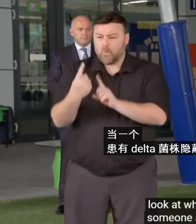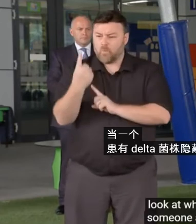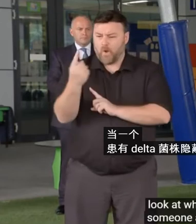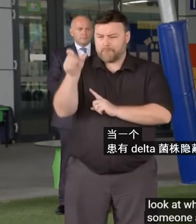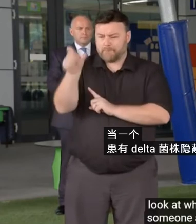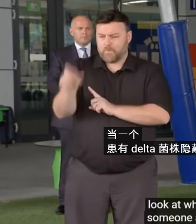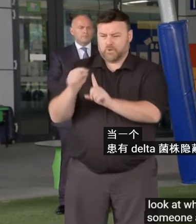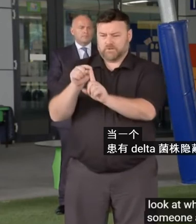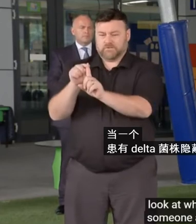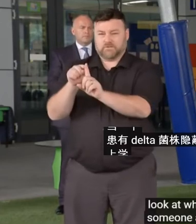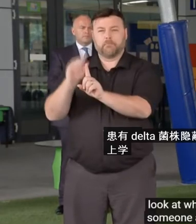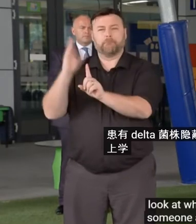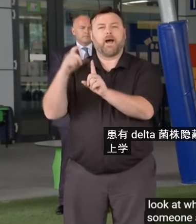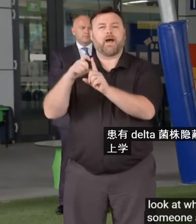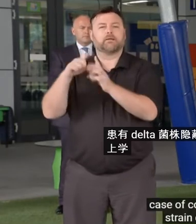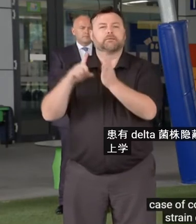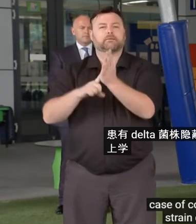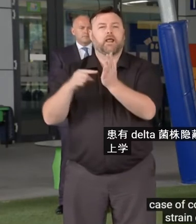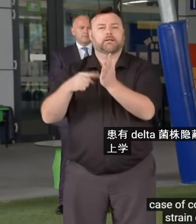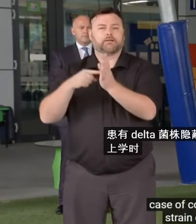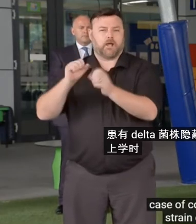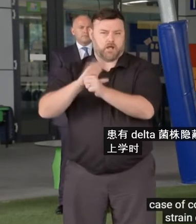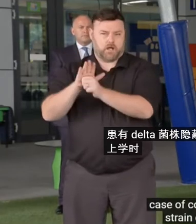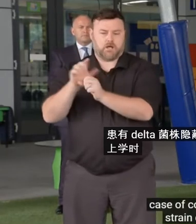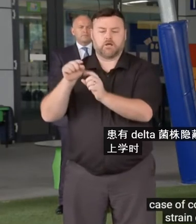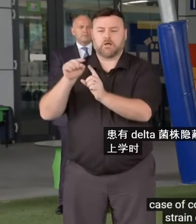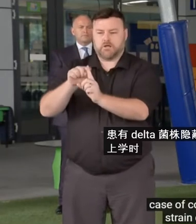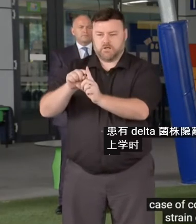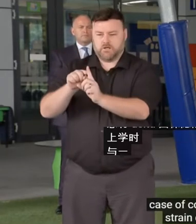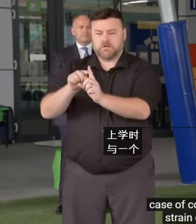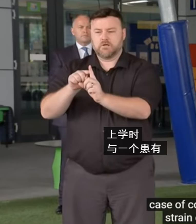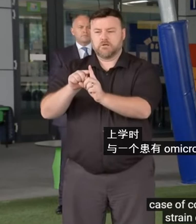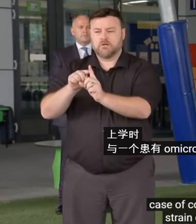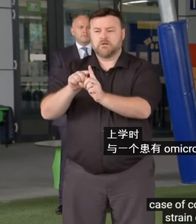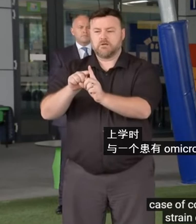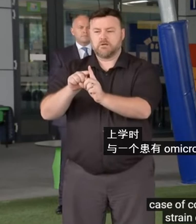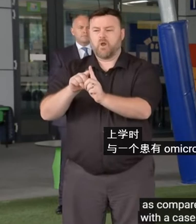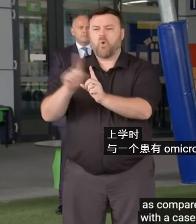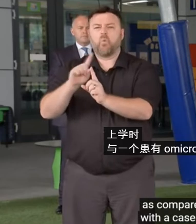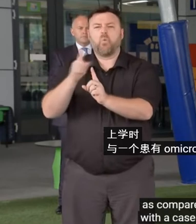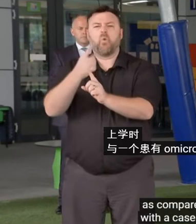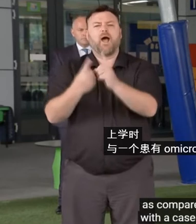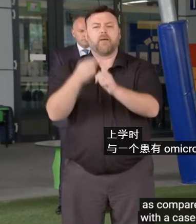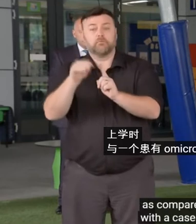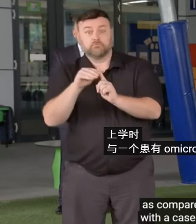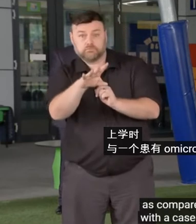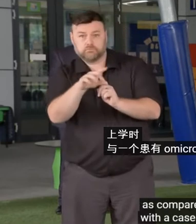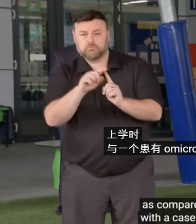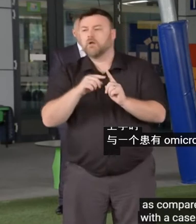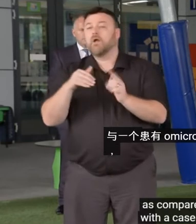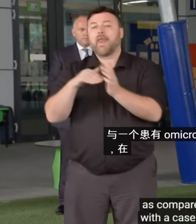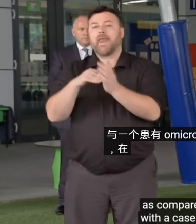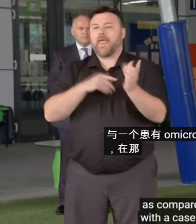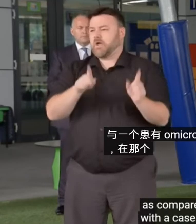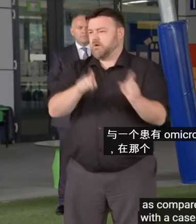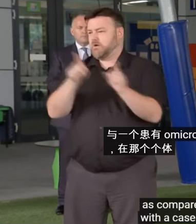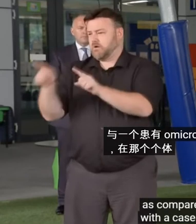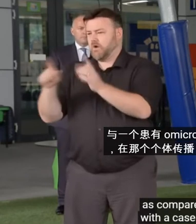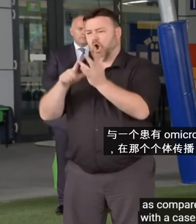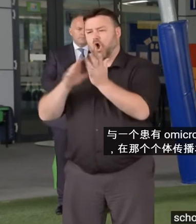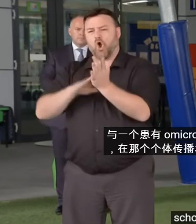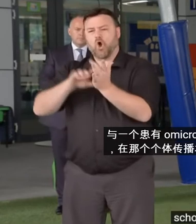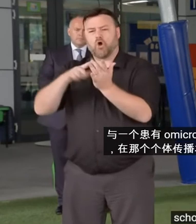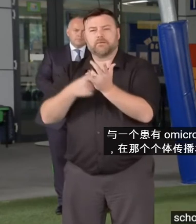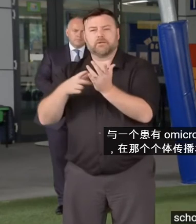from the Delta strain came to school as compared with an individual with a case of Omicron came to school. And at that